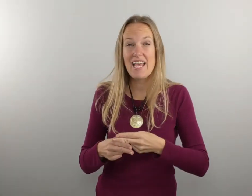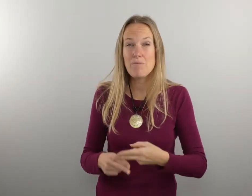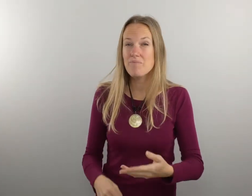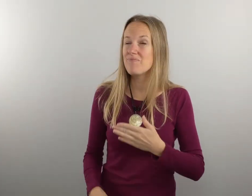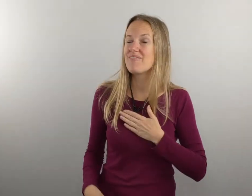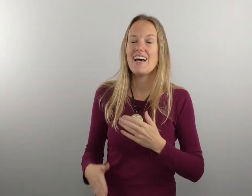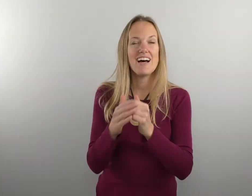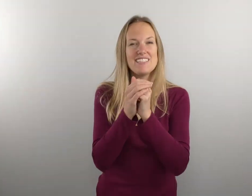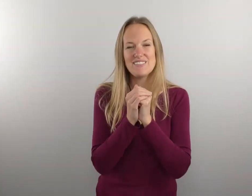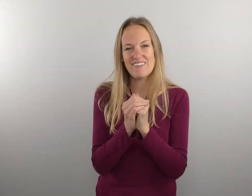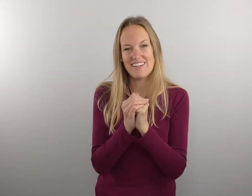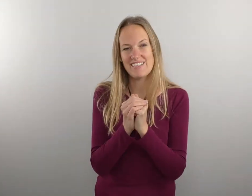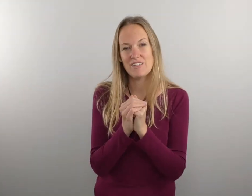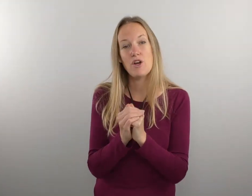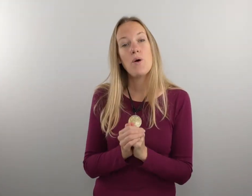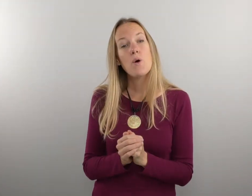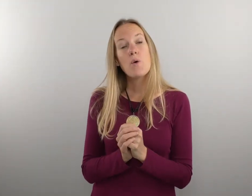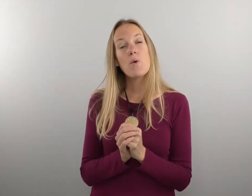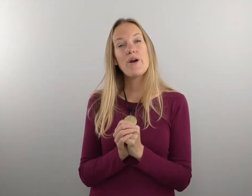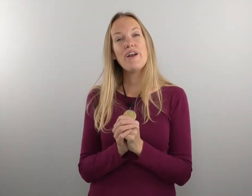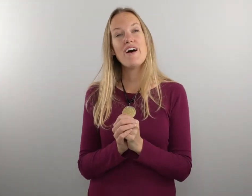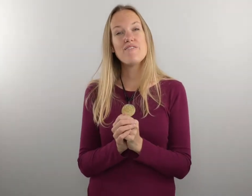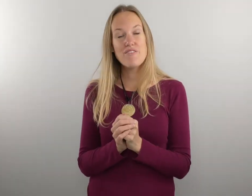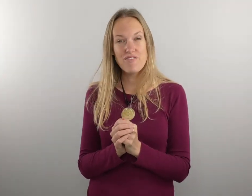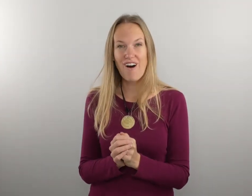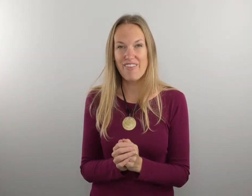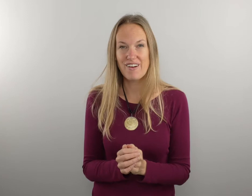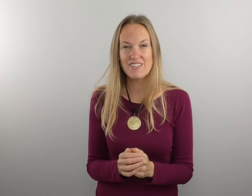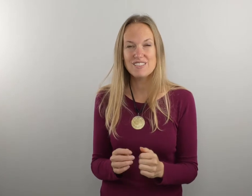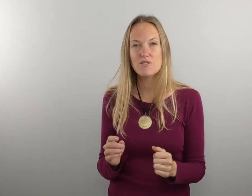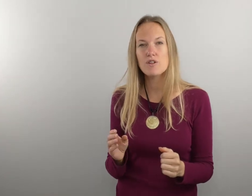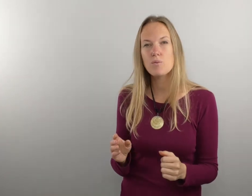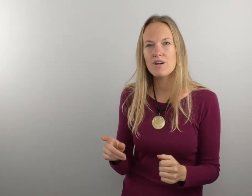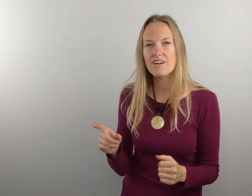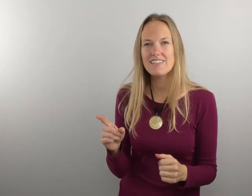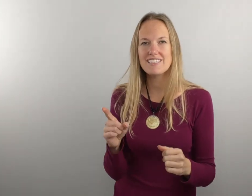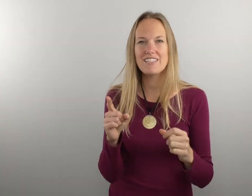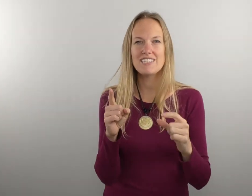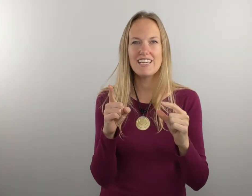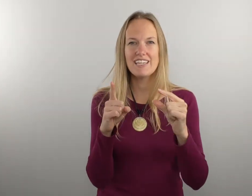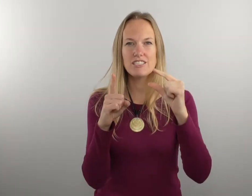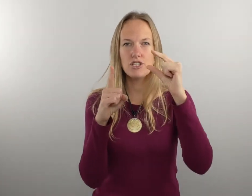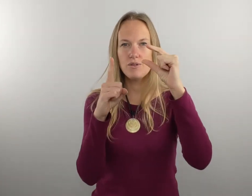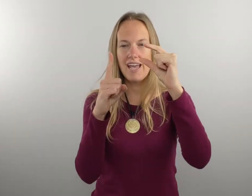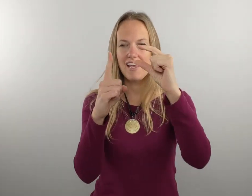name adored. Word of the Father. So for word, it's like you're taking two